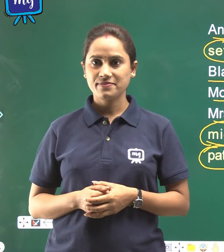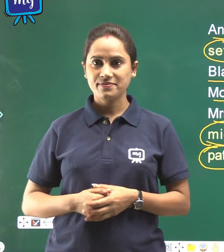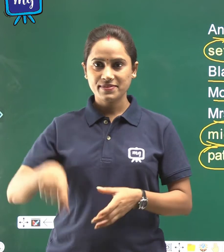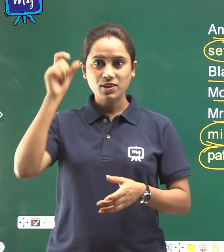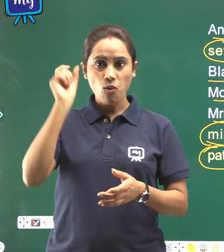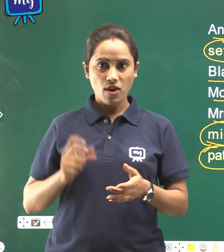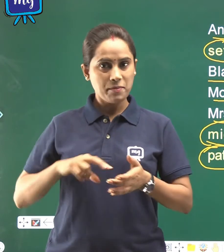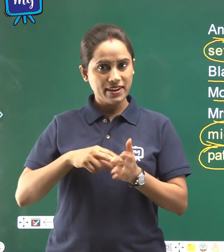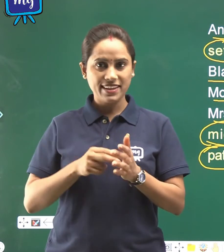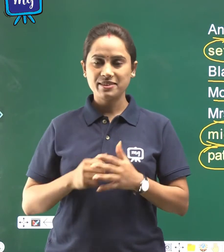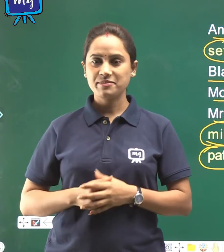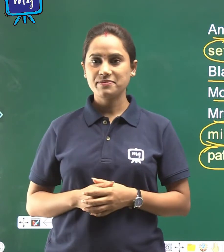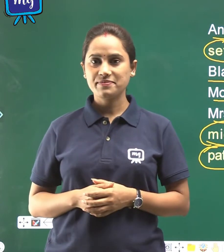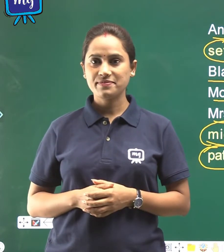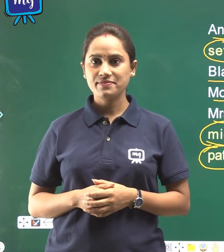Word meaning: